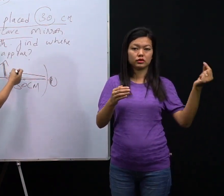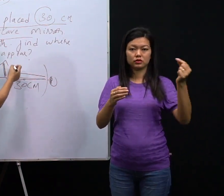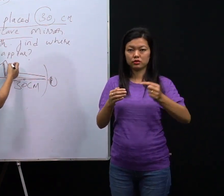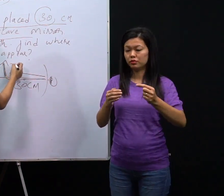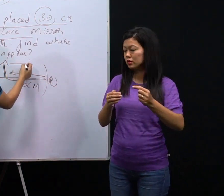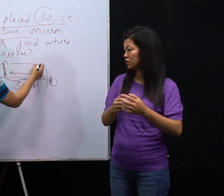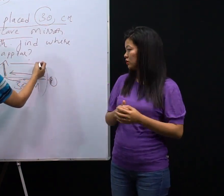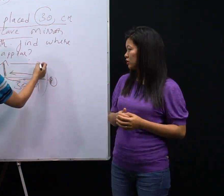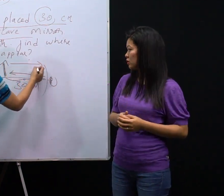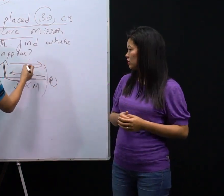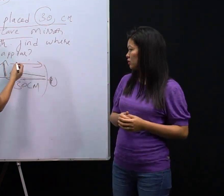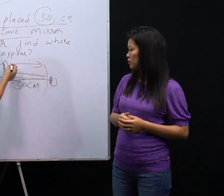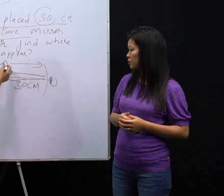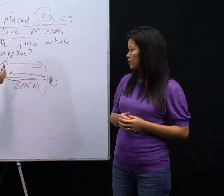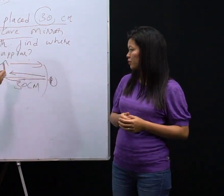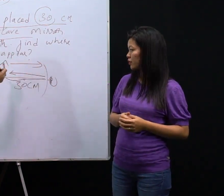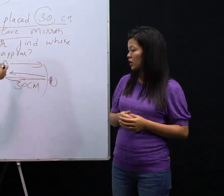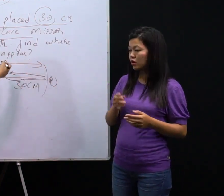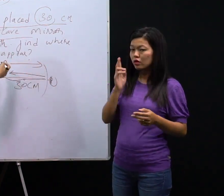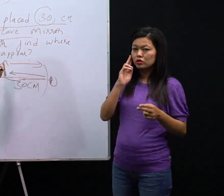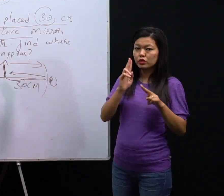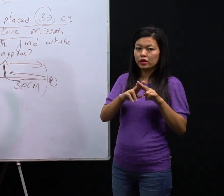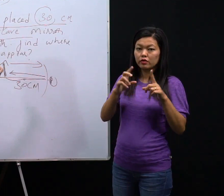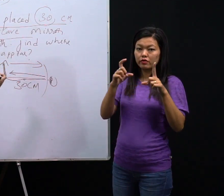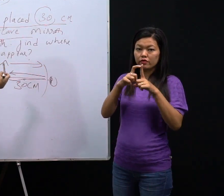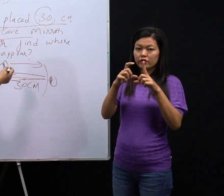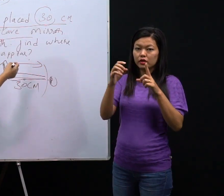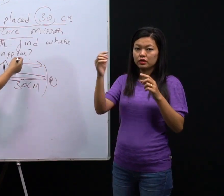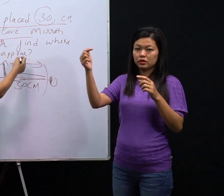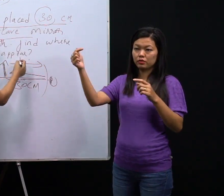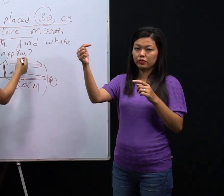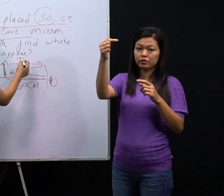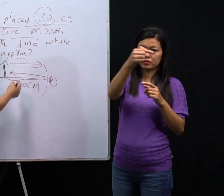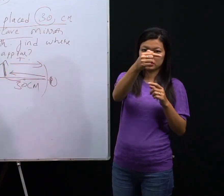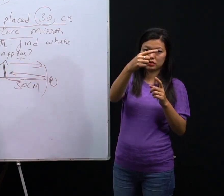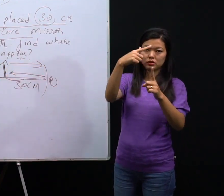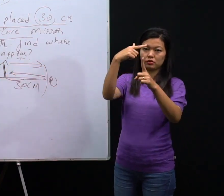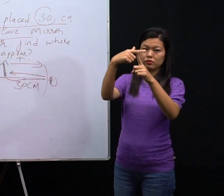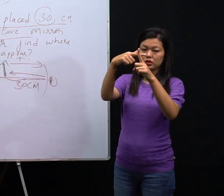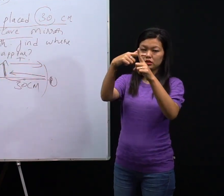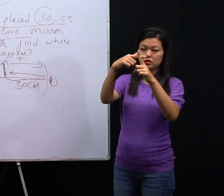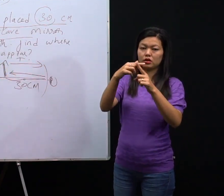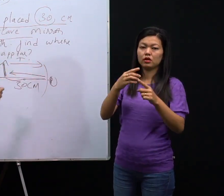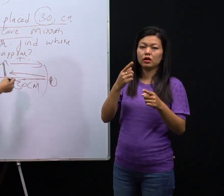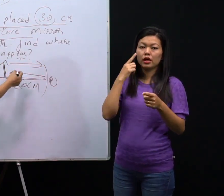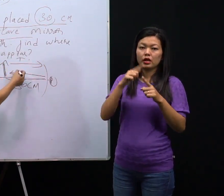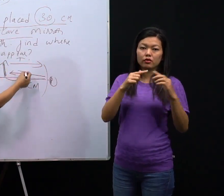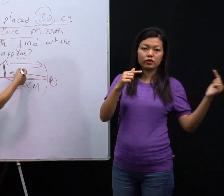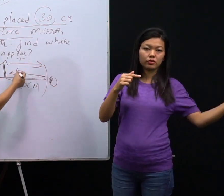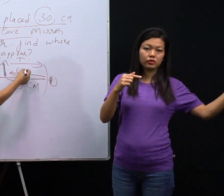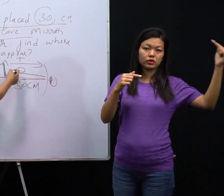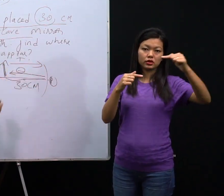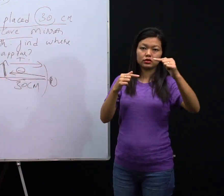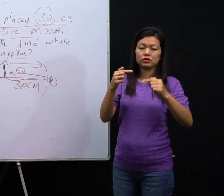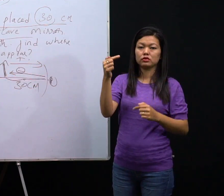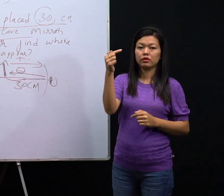that the direction towards the light would be plus, but against would be